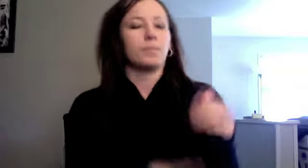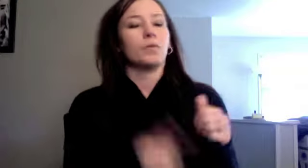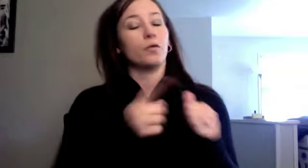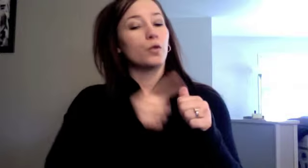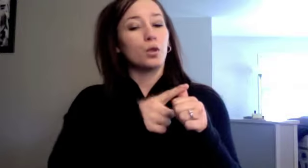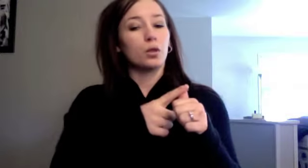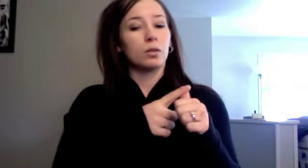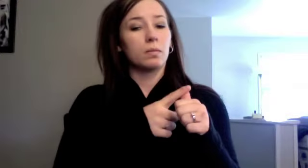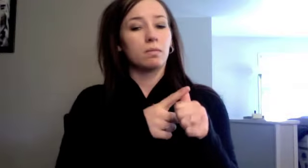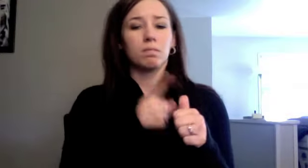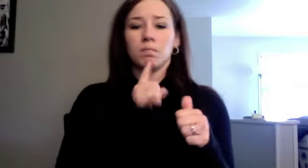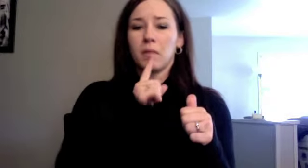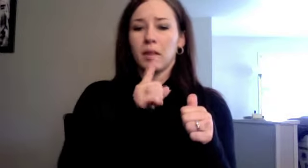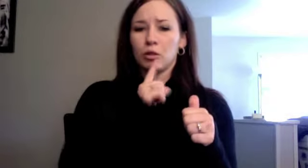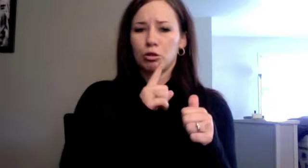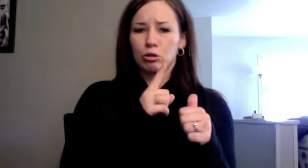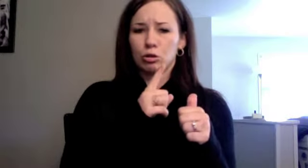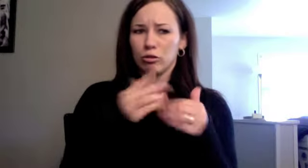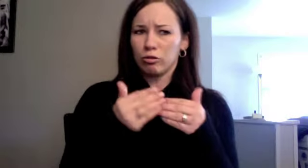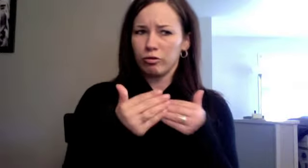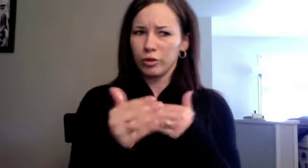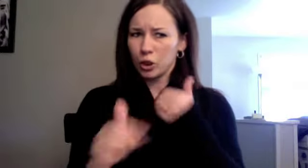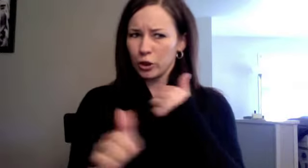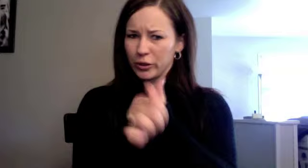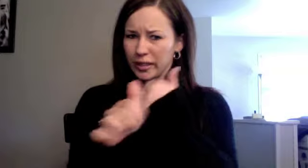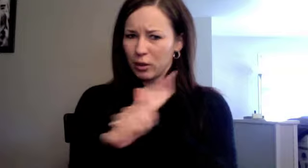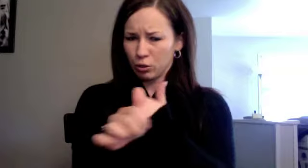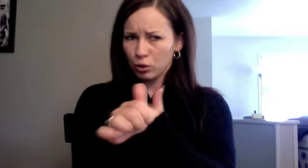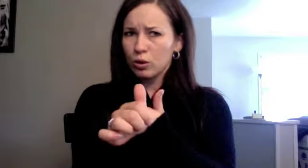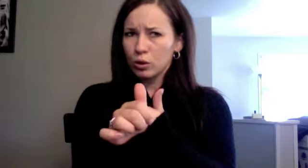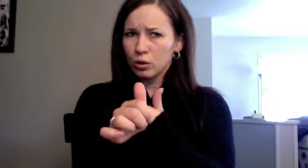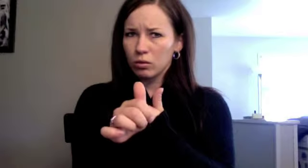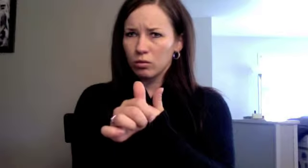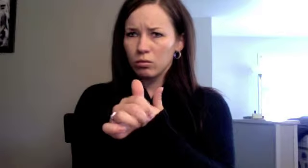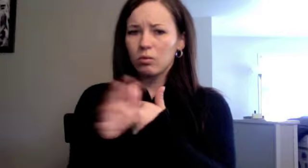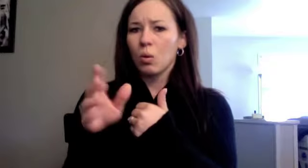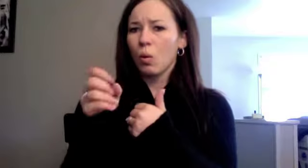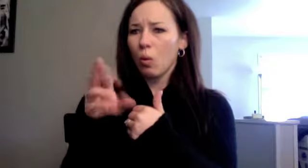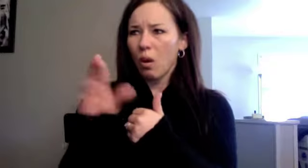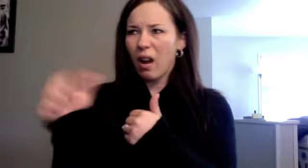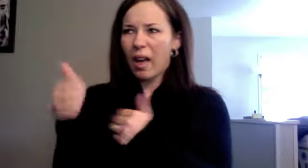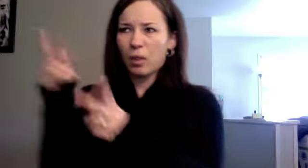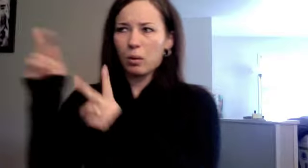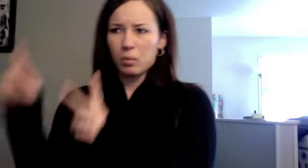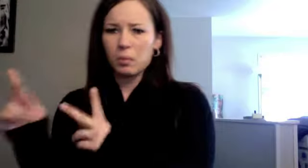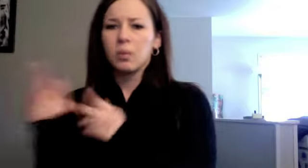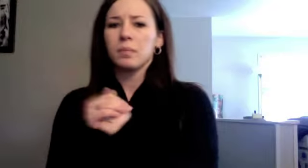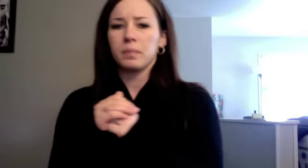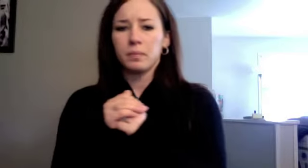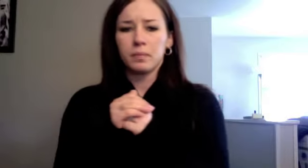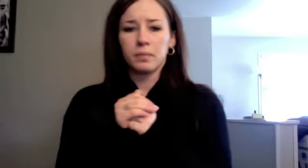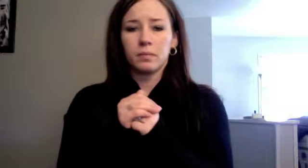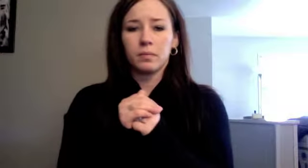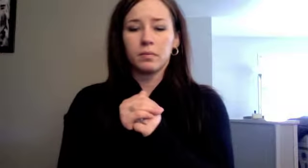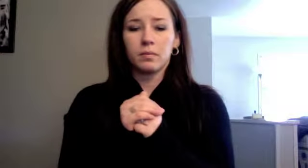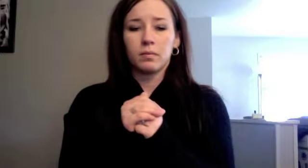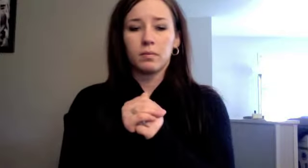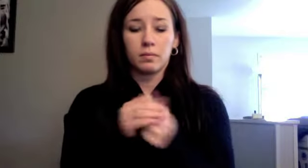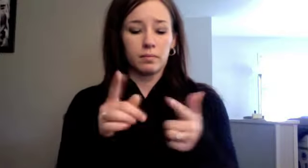no immediate or further danger to the rescuer, other personnel, or the casualty. Check for a response. Try